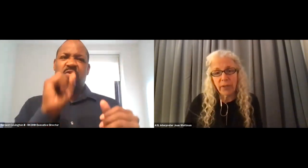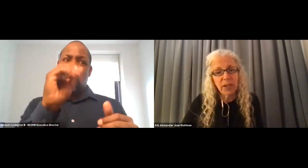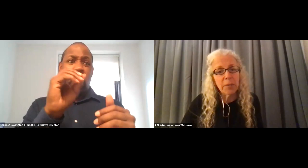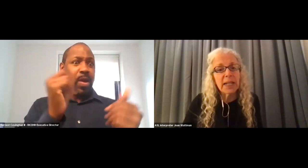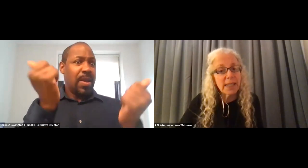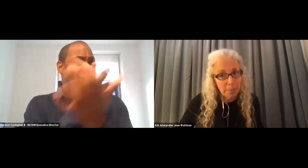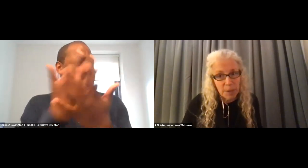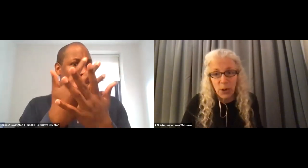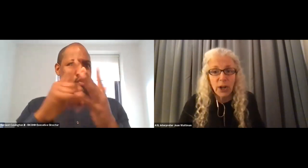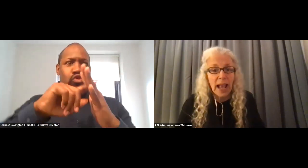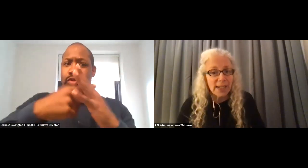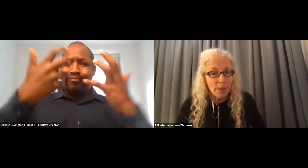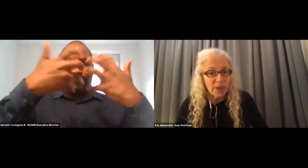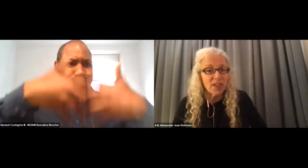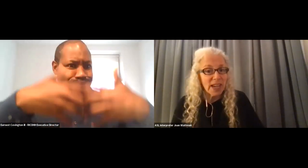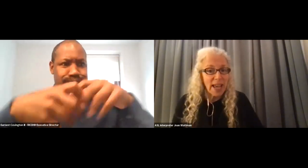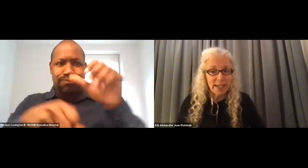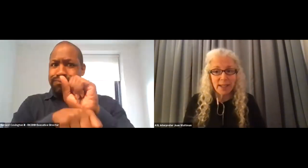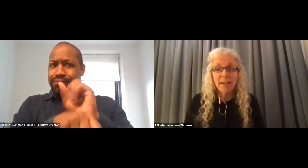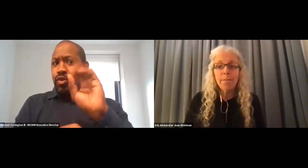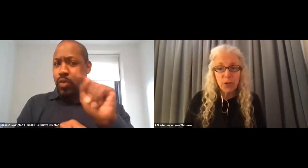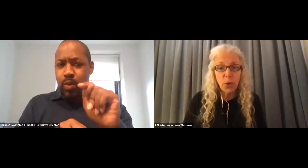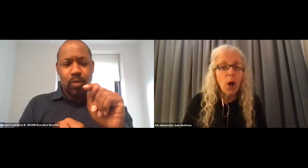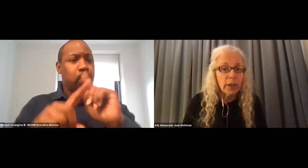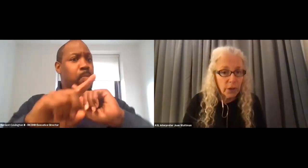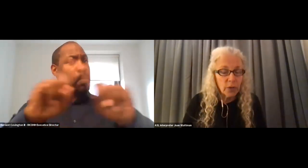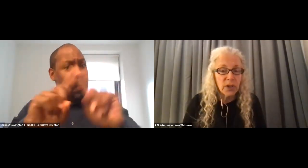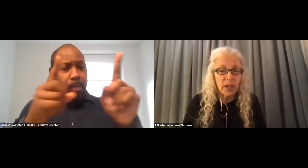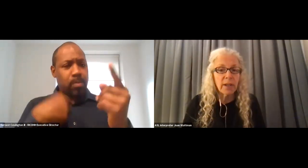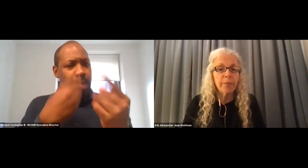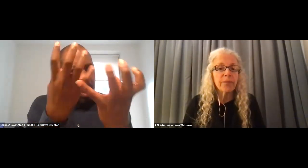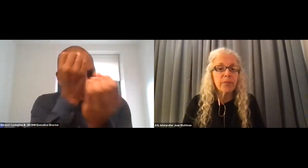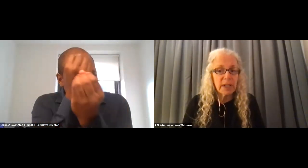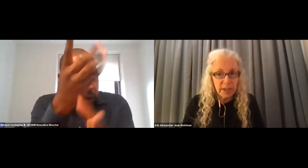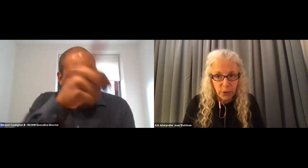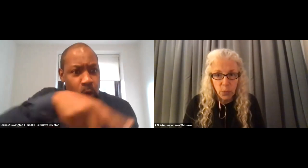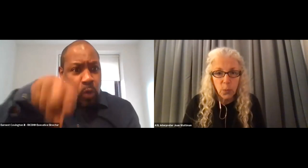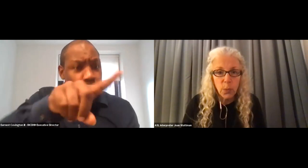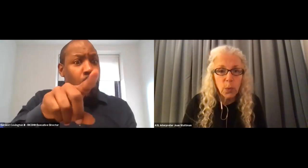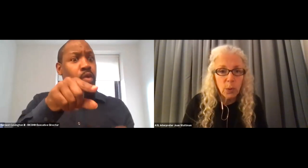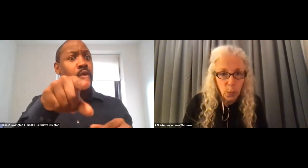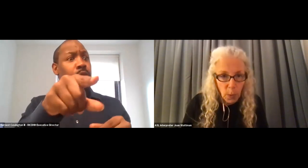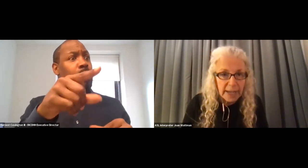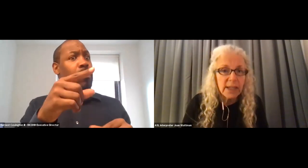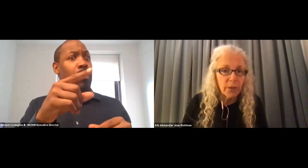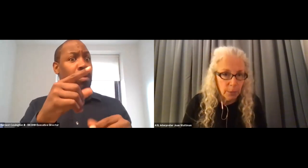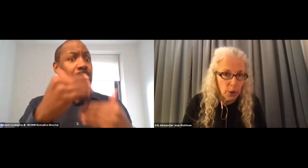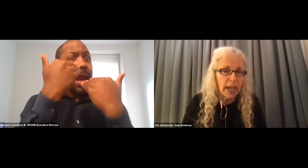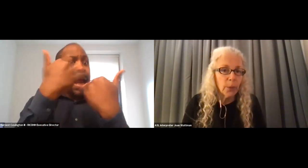15 minutes and people are going to ask about their status. So all of those different ways of communicating will